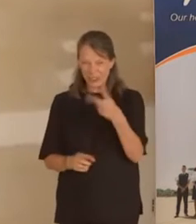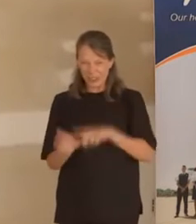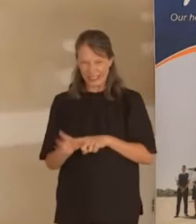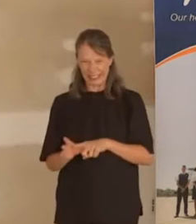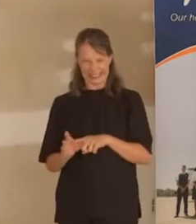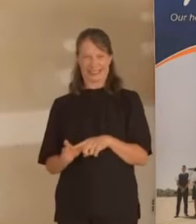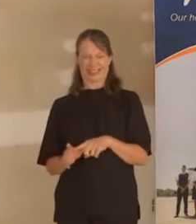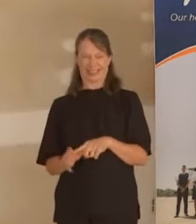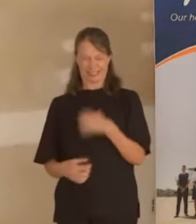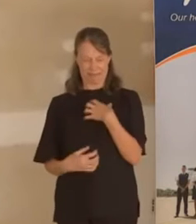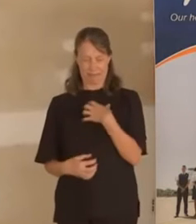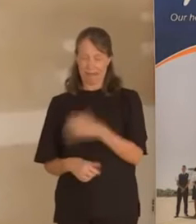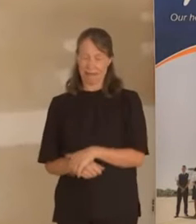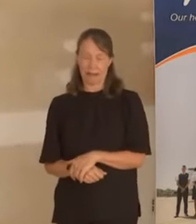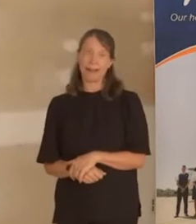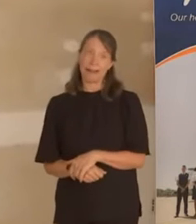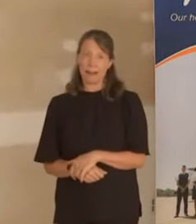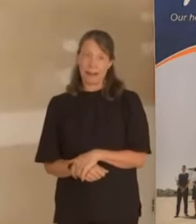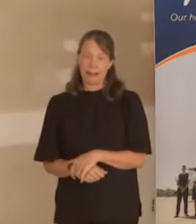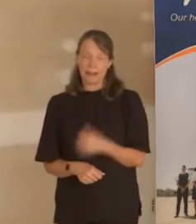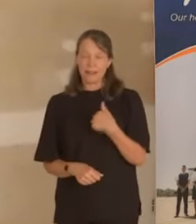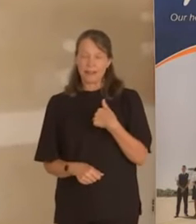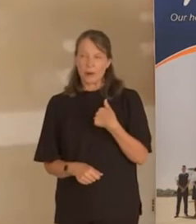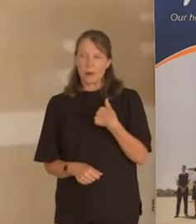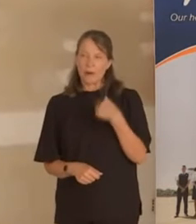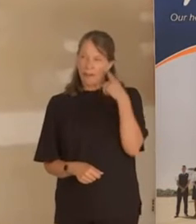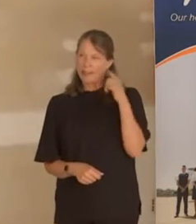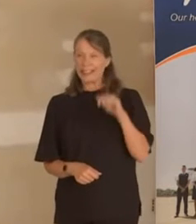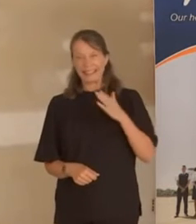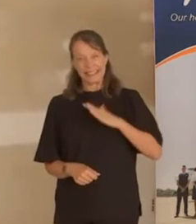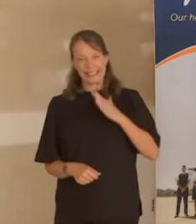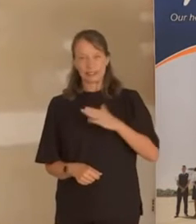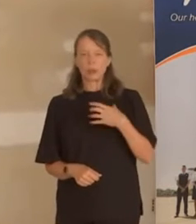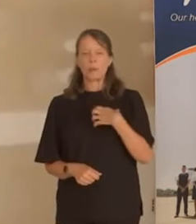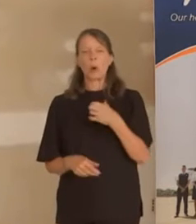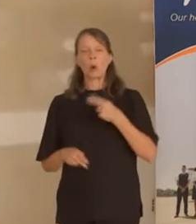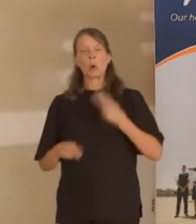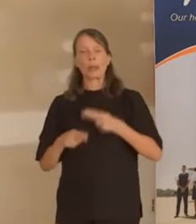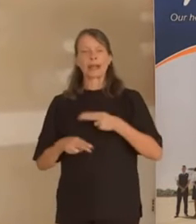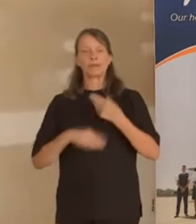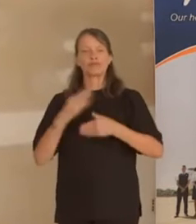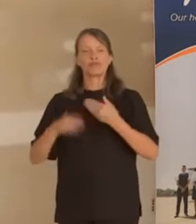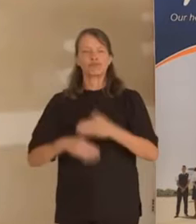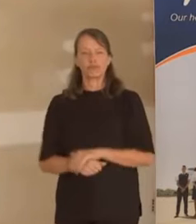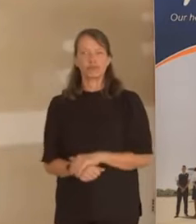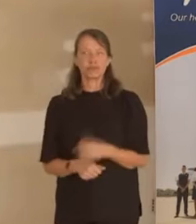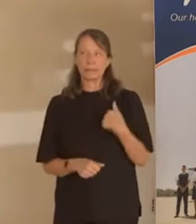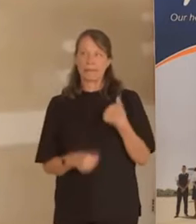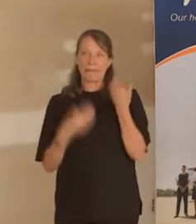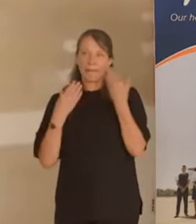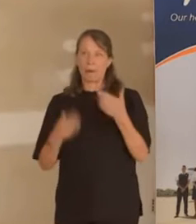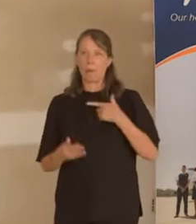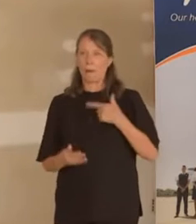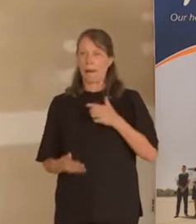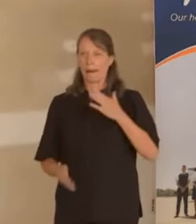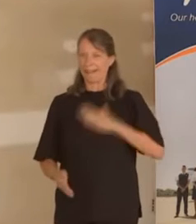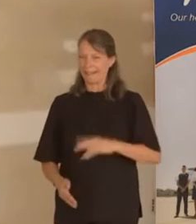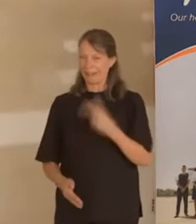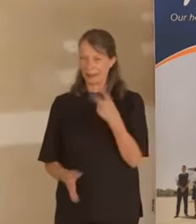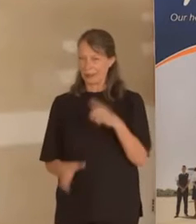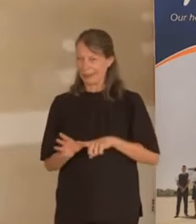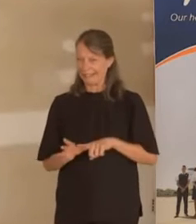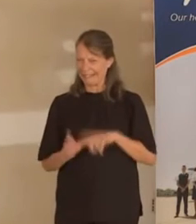is, government departments need to work faster, and I can't see why it would take that